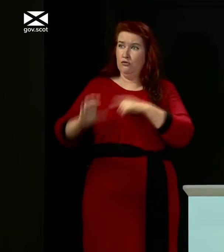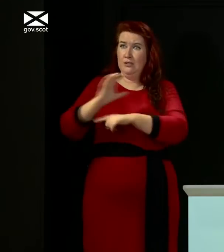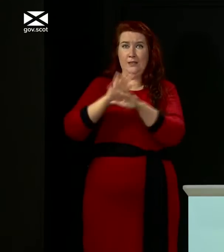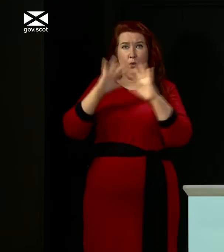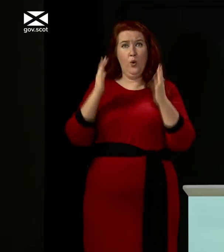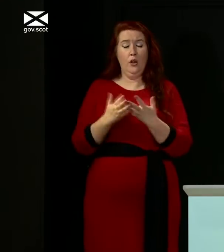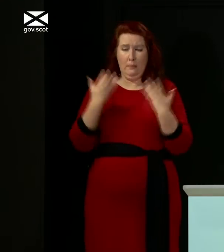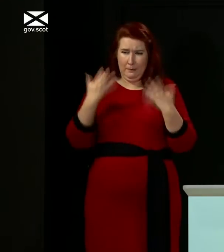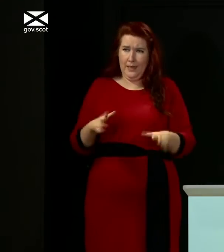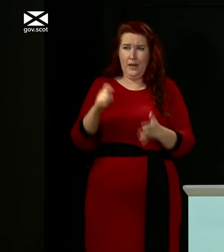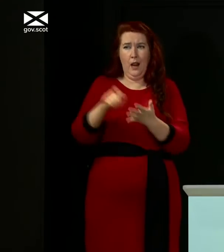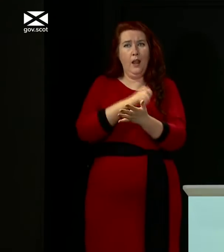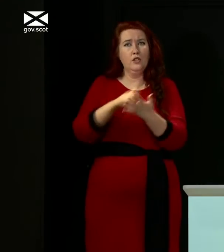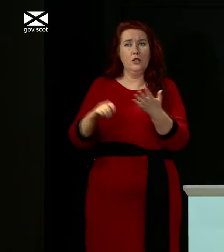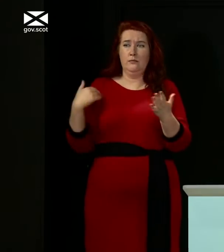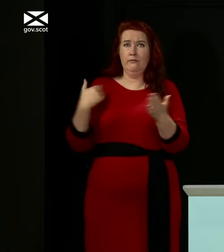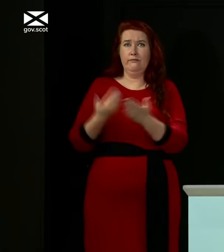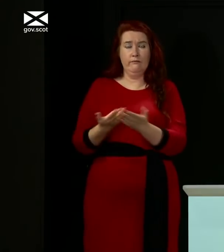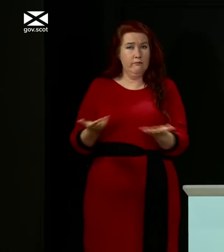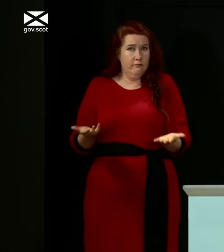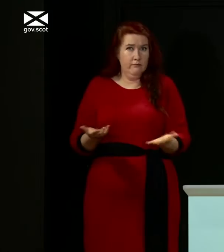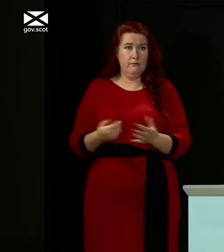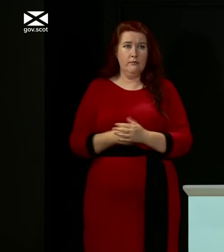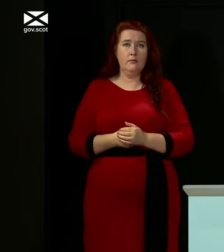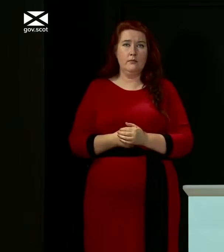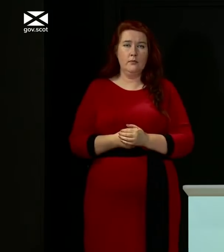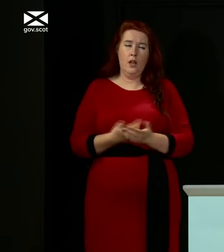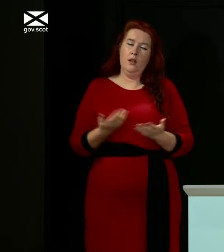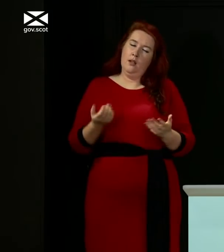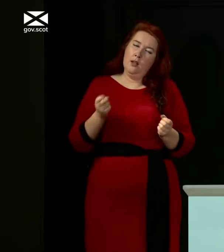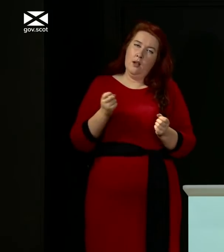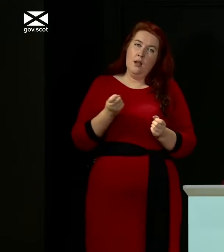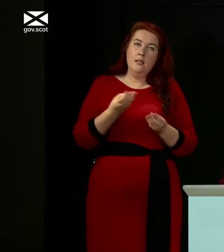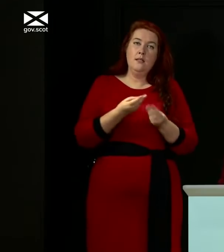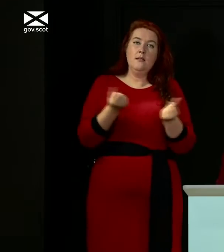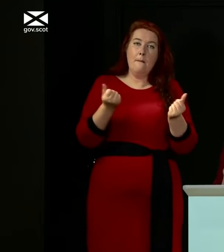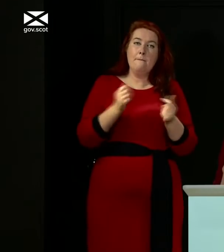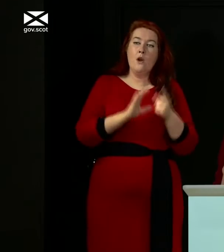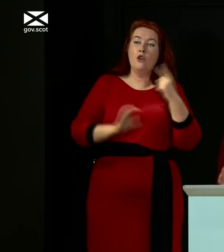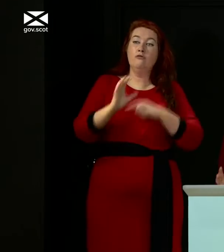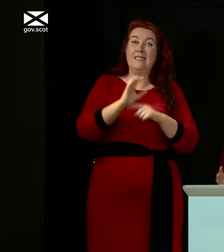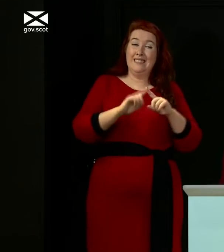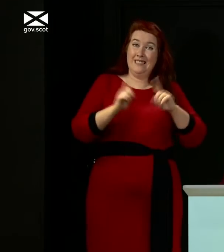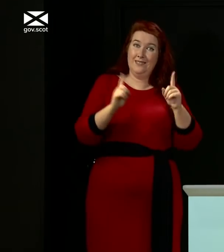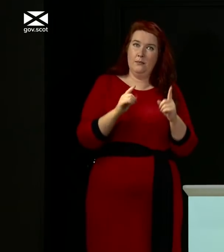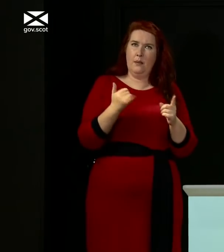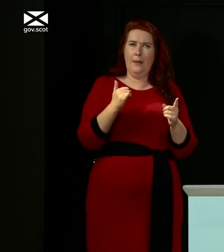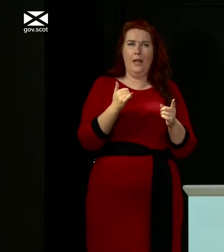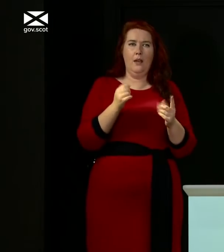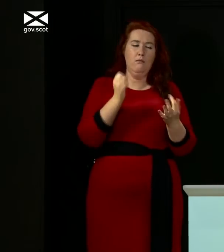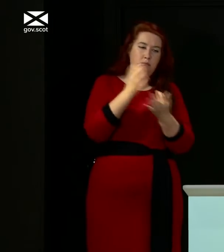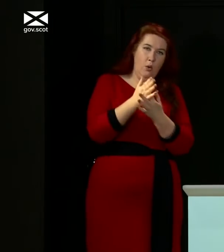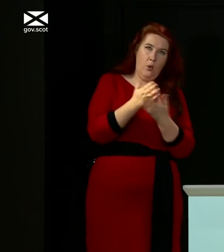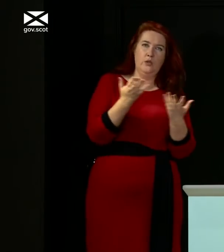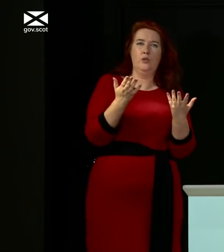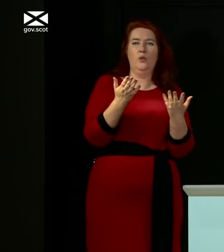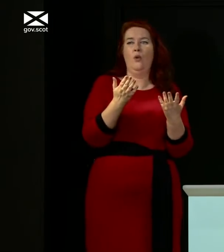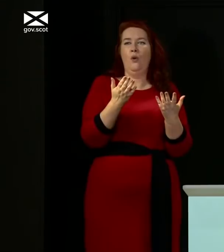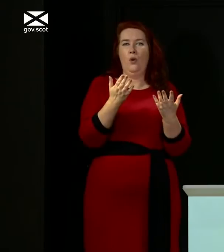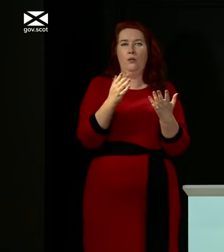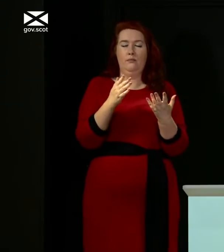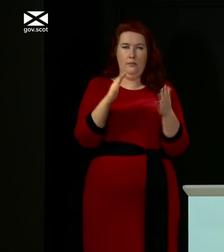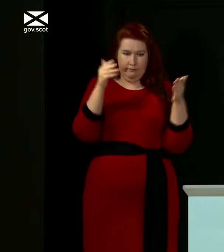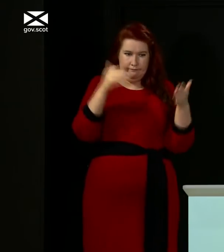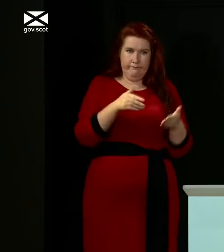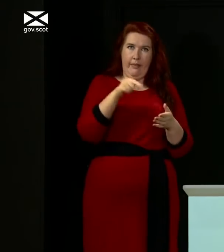pandemic. There have been perhaps in some countries differences, more of an emphasis on absentee and postal voting than is normally